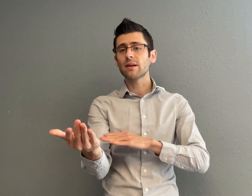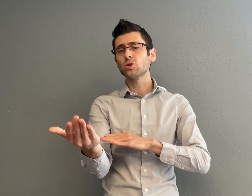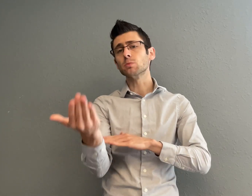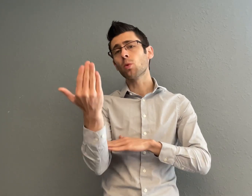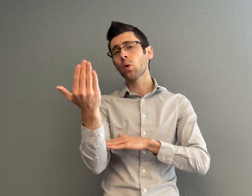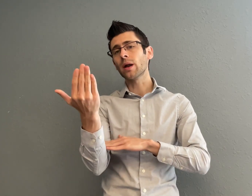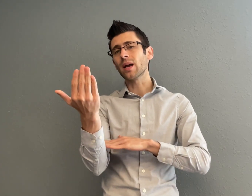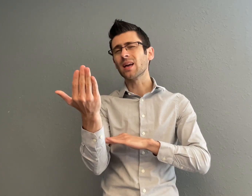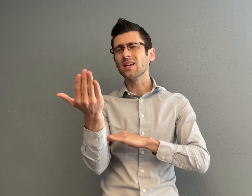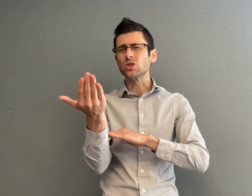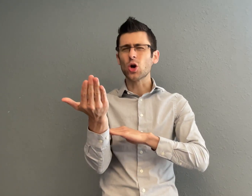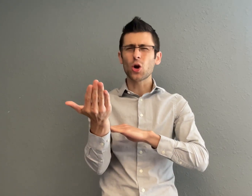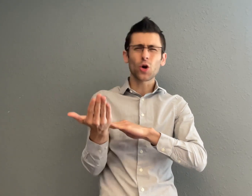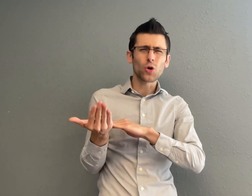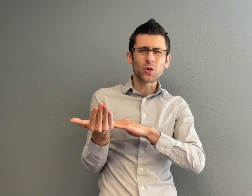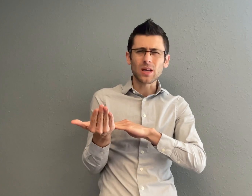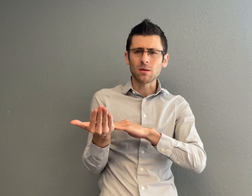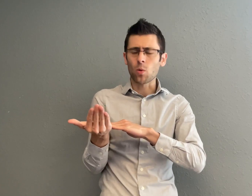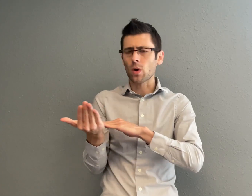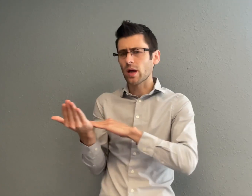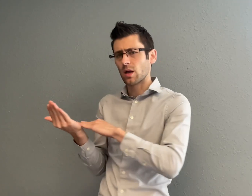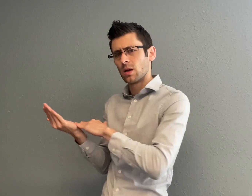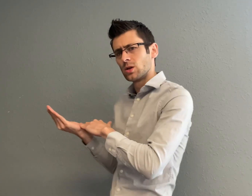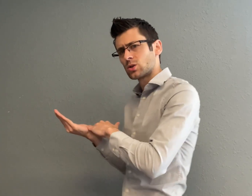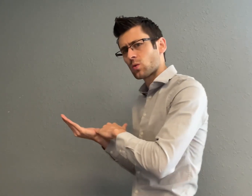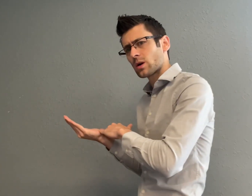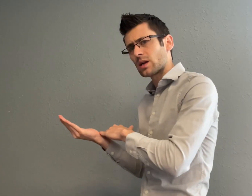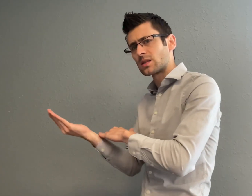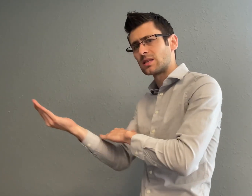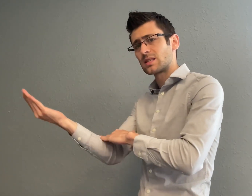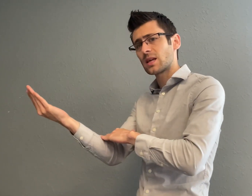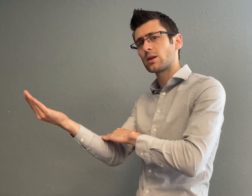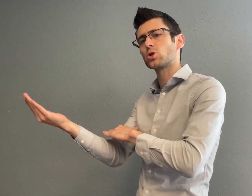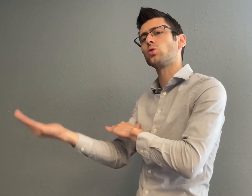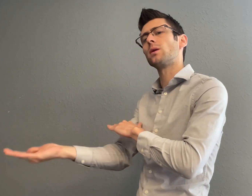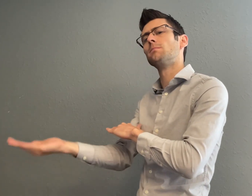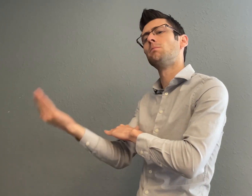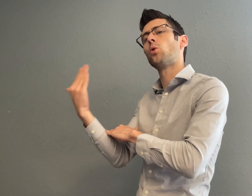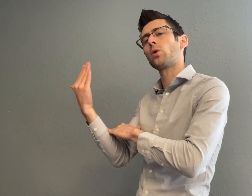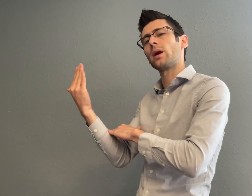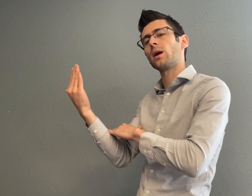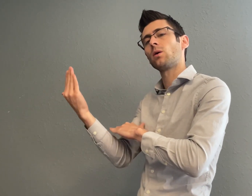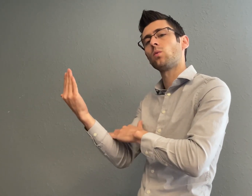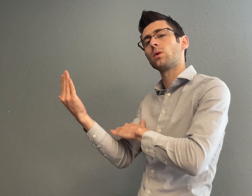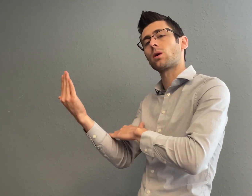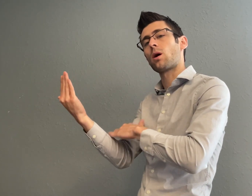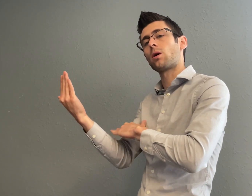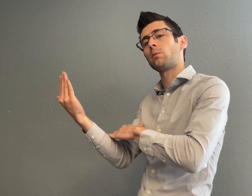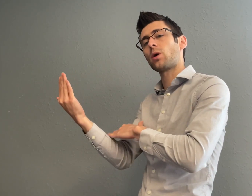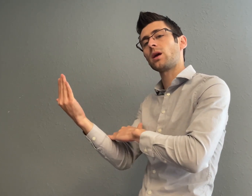just morning, it's early in the morning. So we're gonna, instead of just doing morning with our arm right